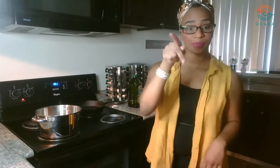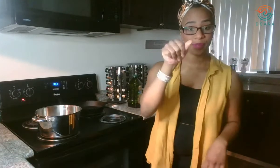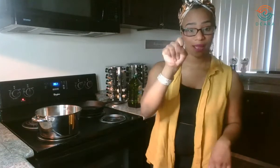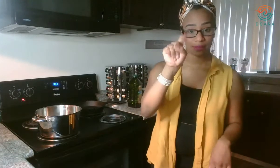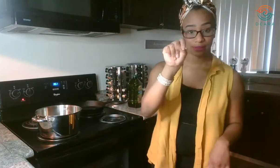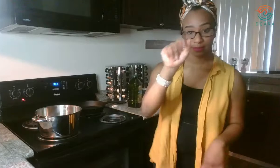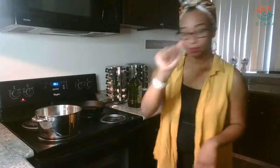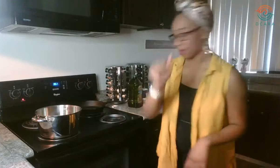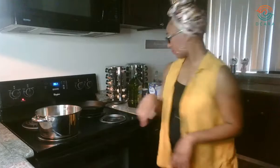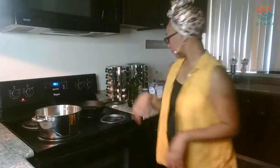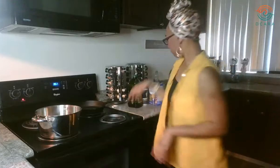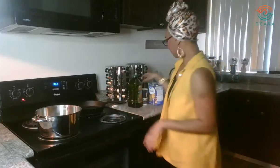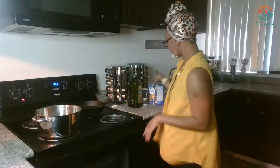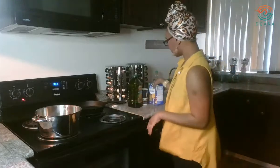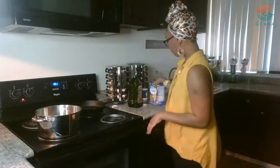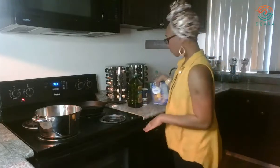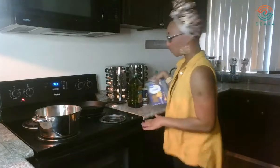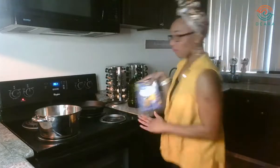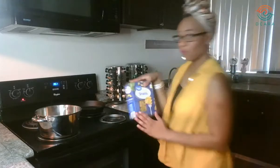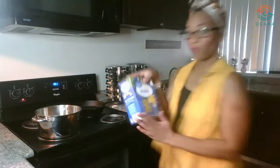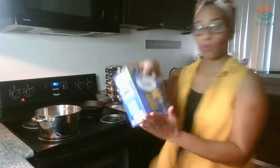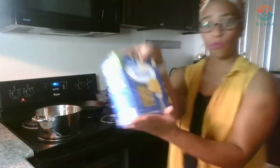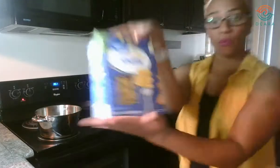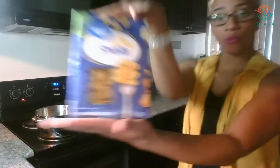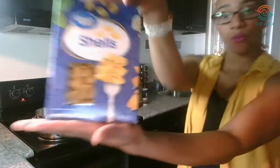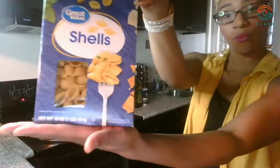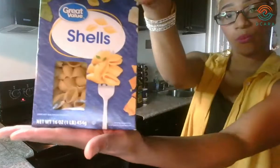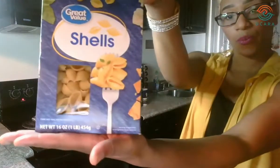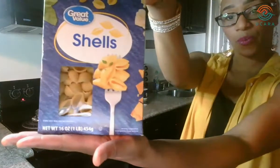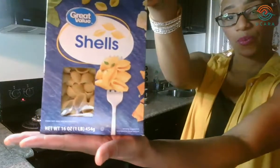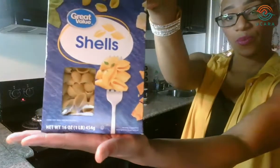Once it's boiling, add in the pasta.